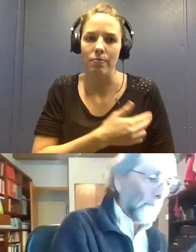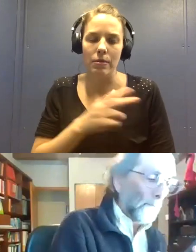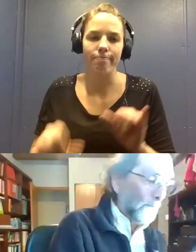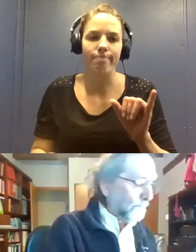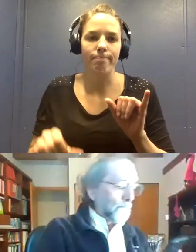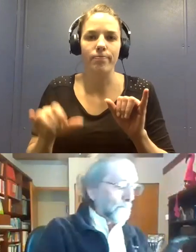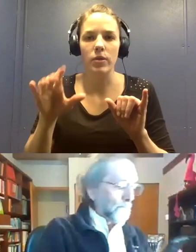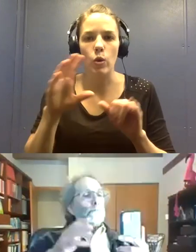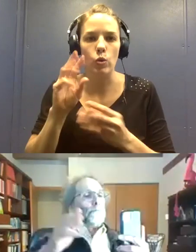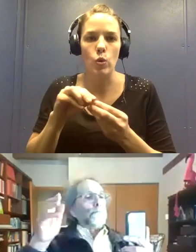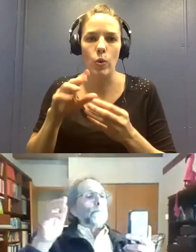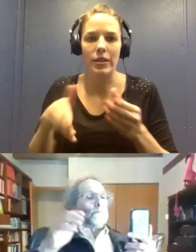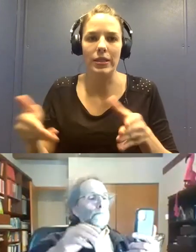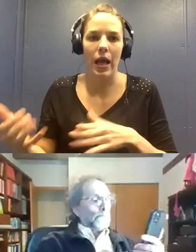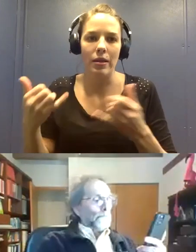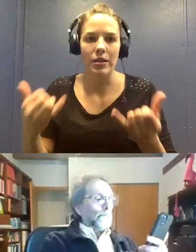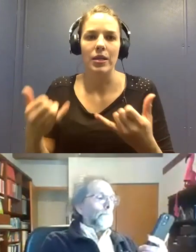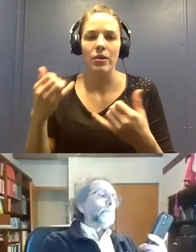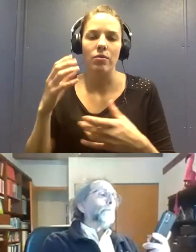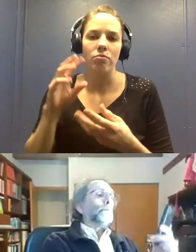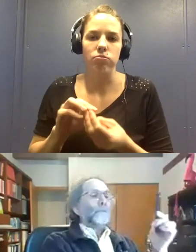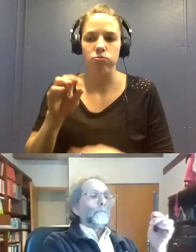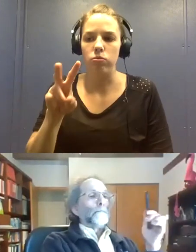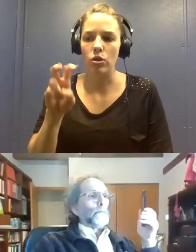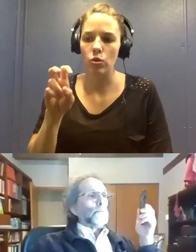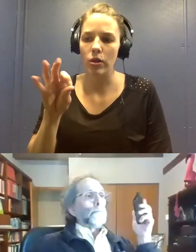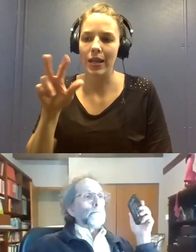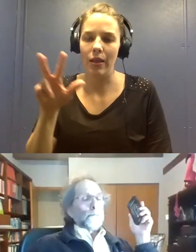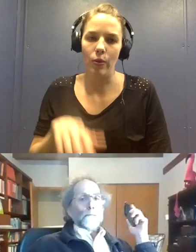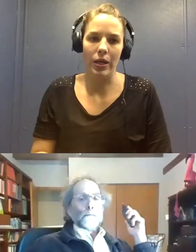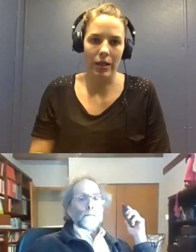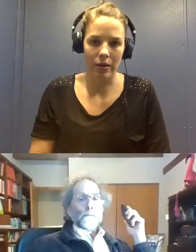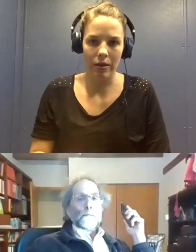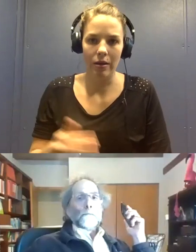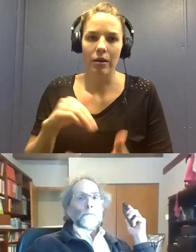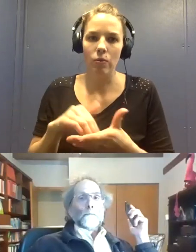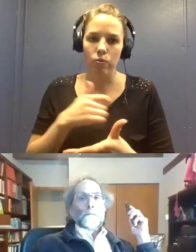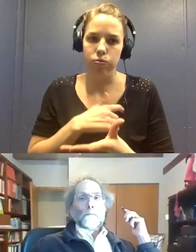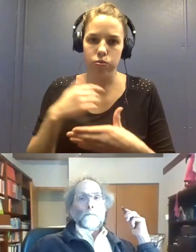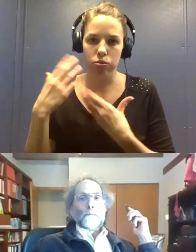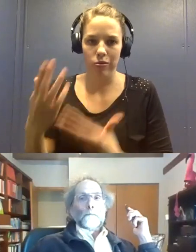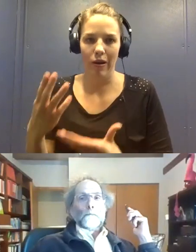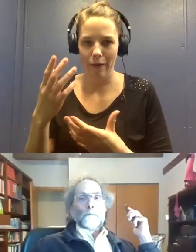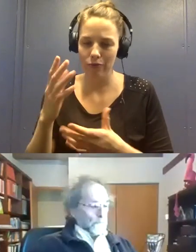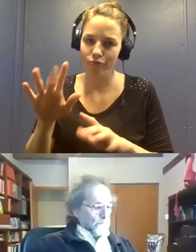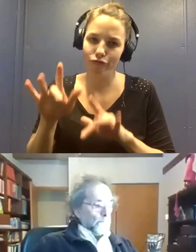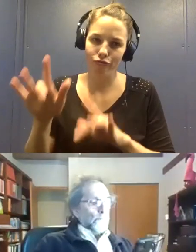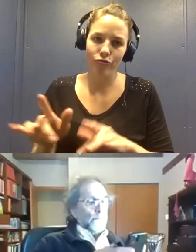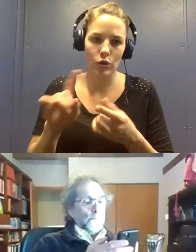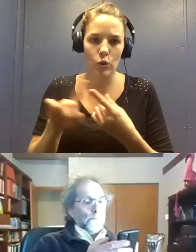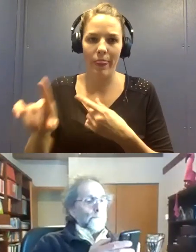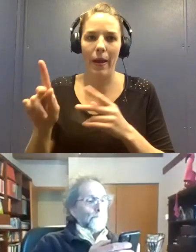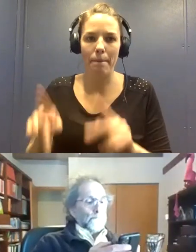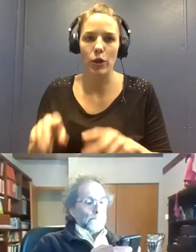our total deaths to date is now 293. And again, we offer our condolences to this